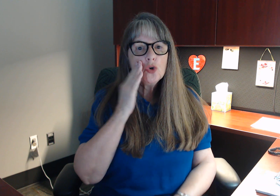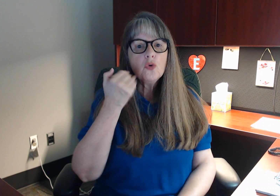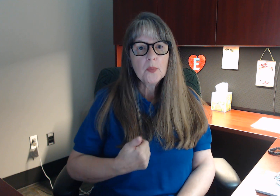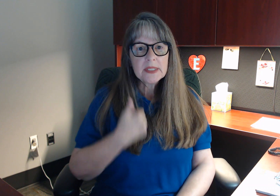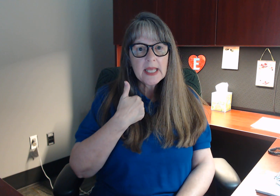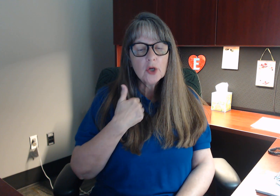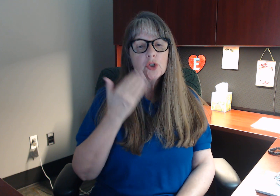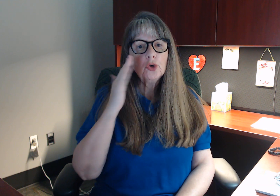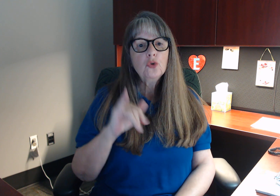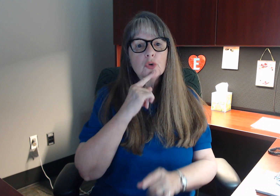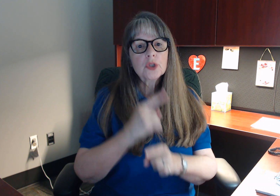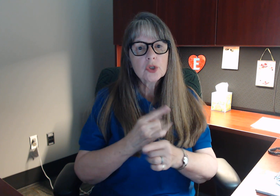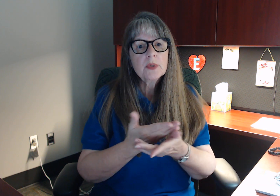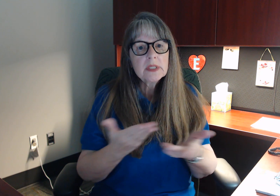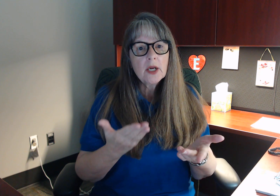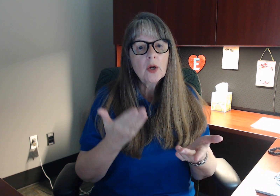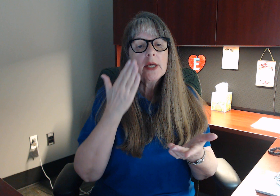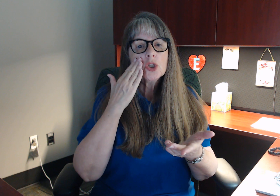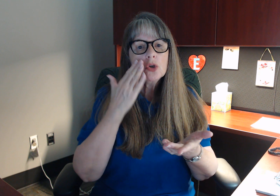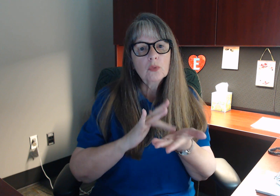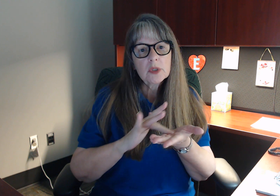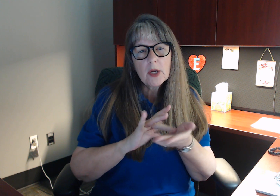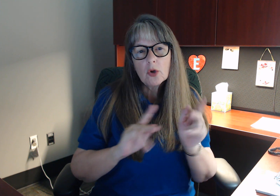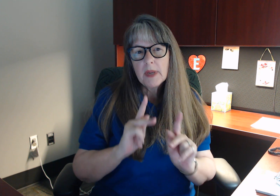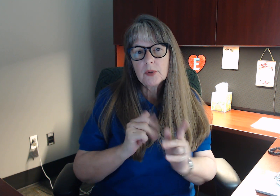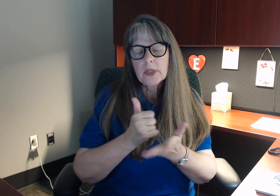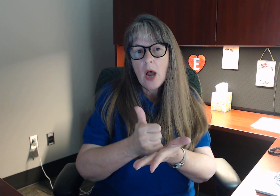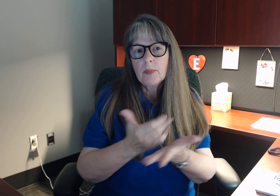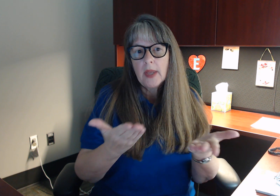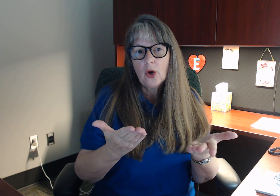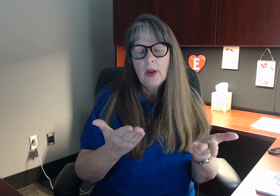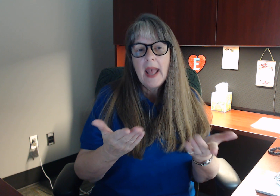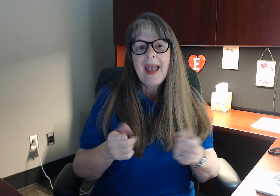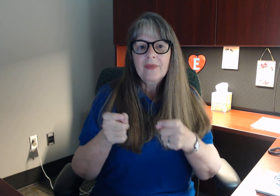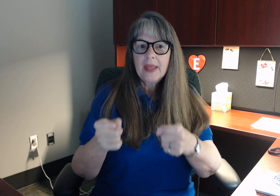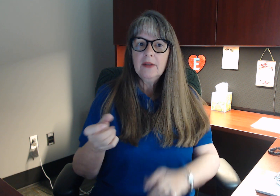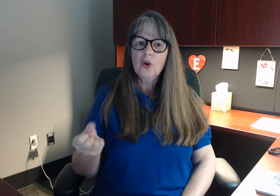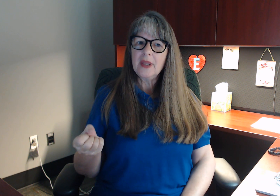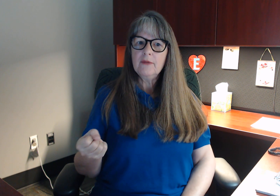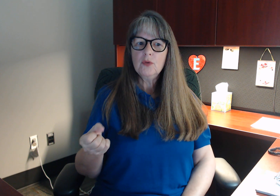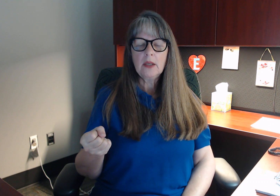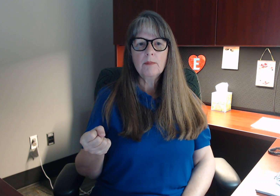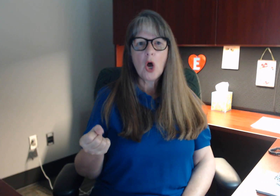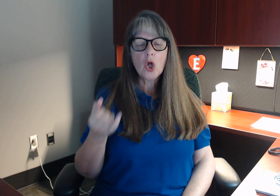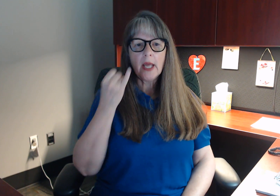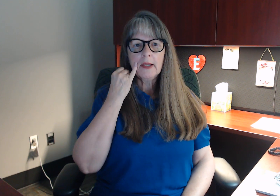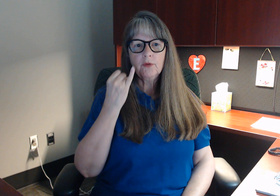I was there. She knew her sister was there. She knew there was medical people to help her there. And they give you that little ball, like if you